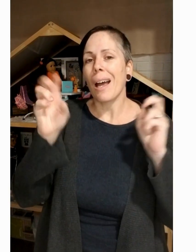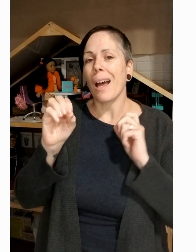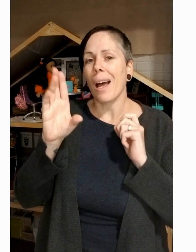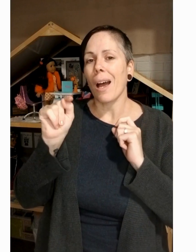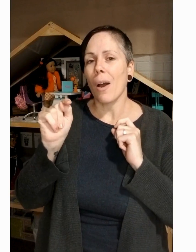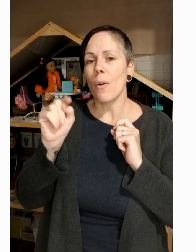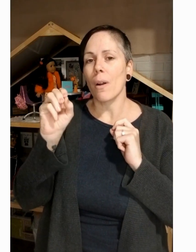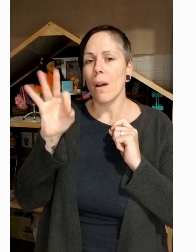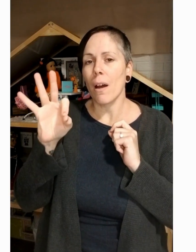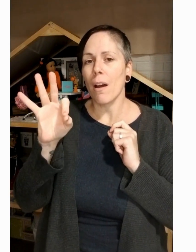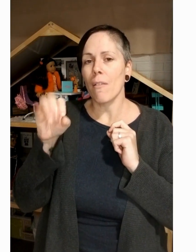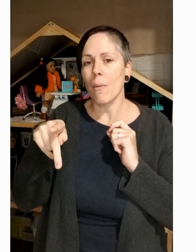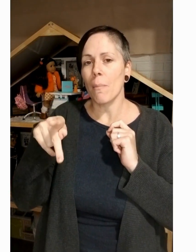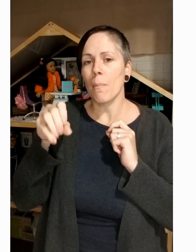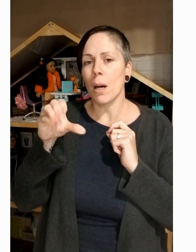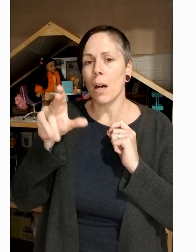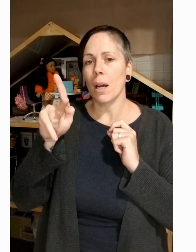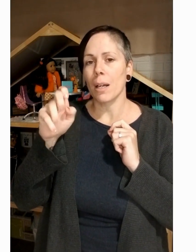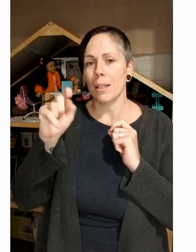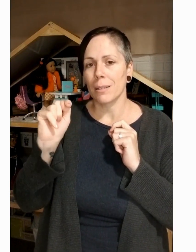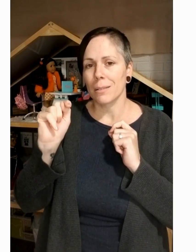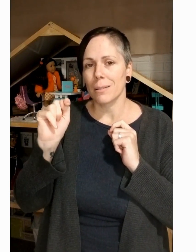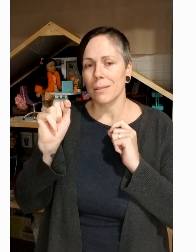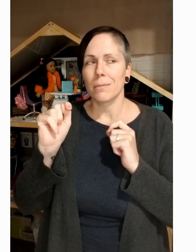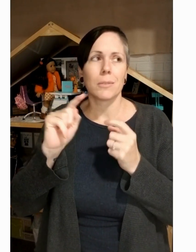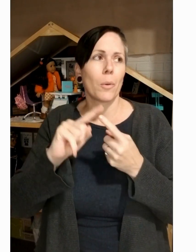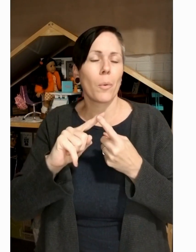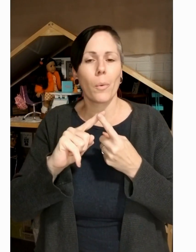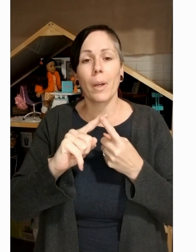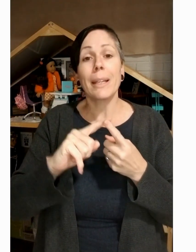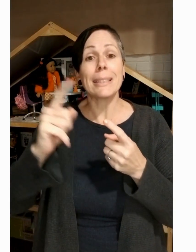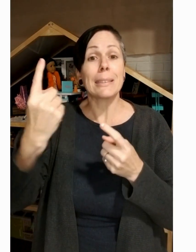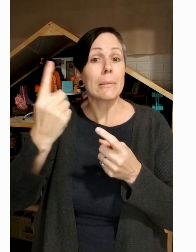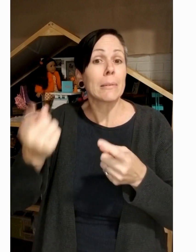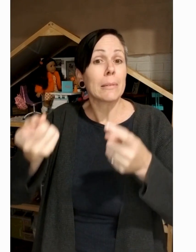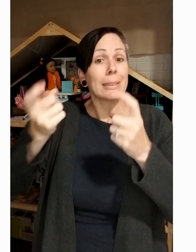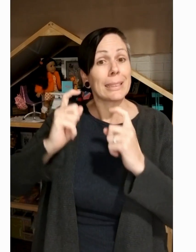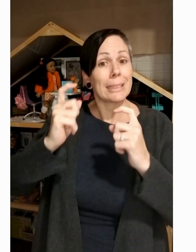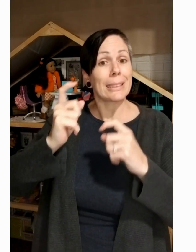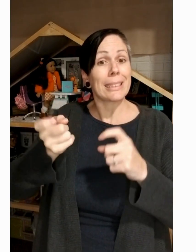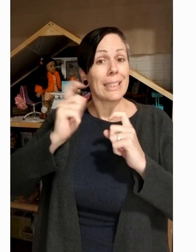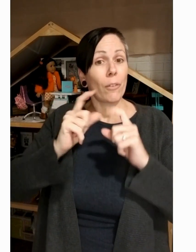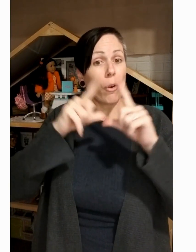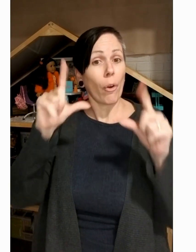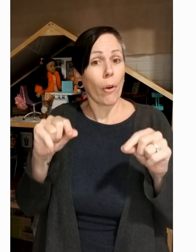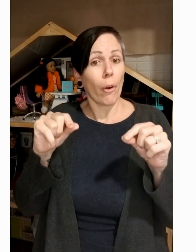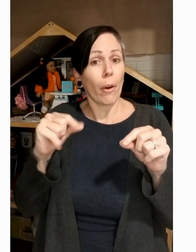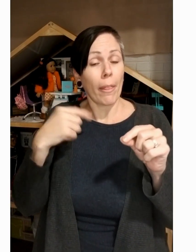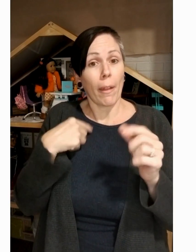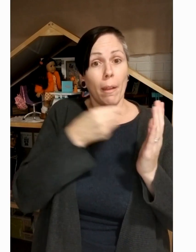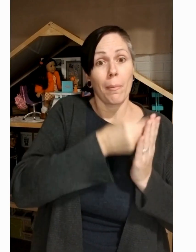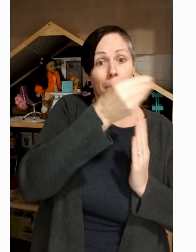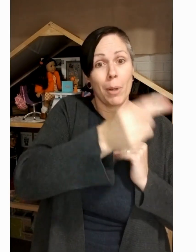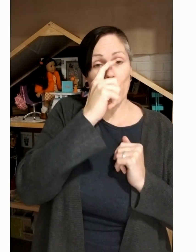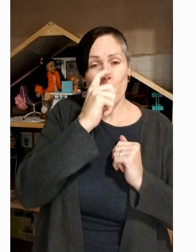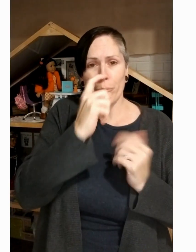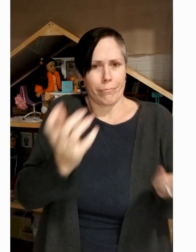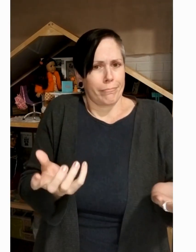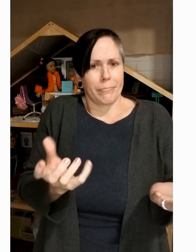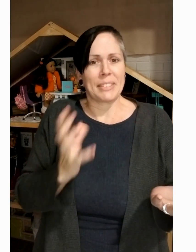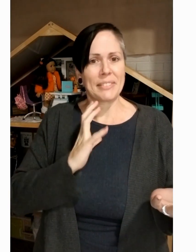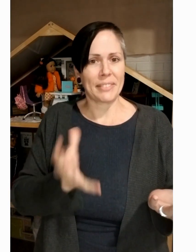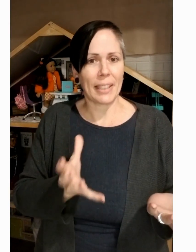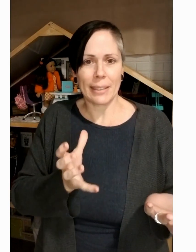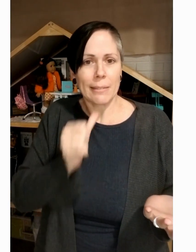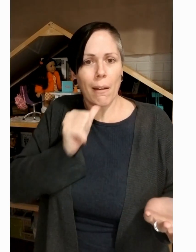Um, and things that like if I sell a doll related thing, then that's income that goes